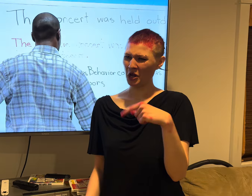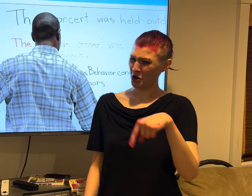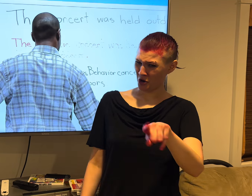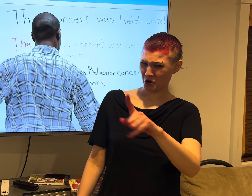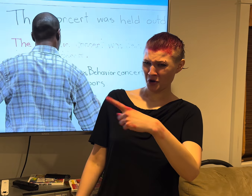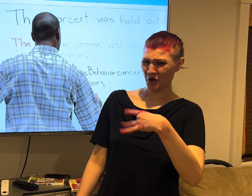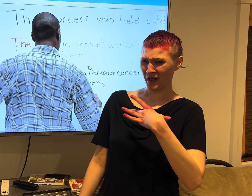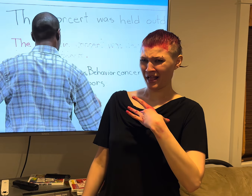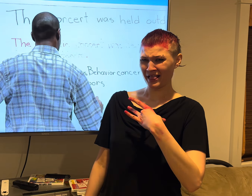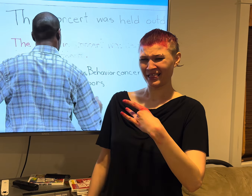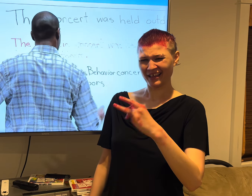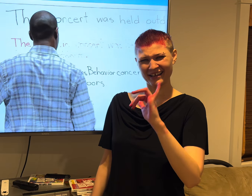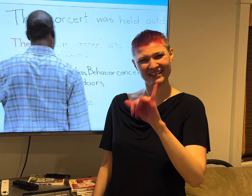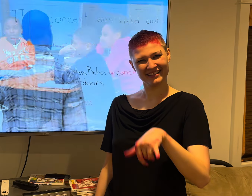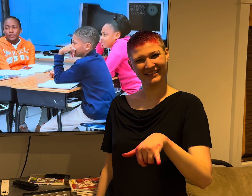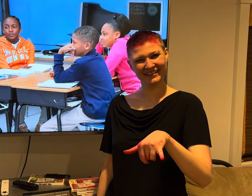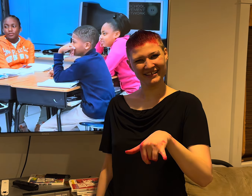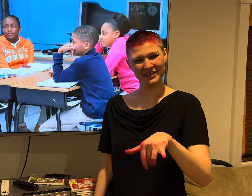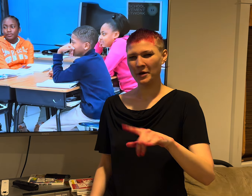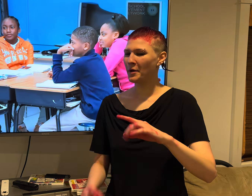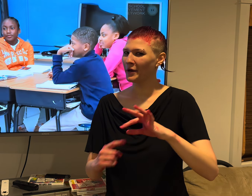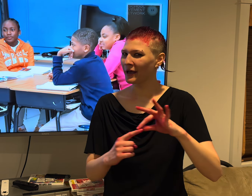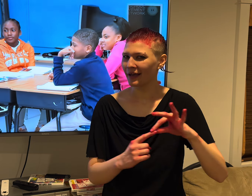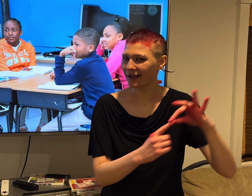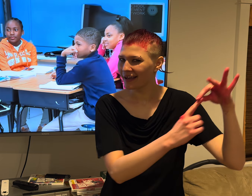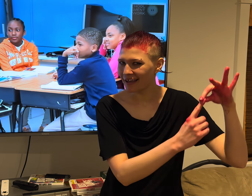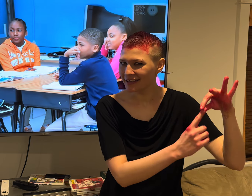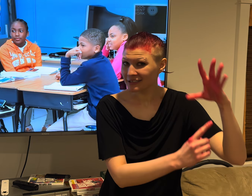Except the boys, right? Justin like him.